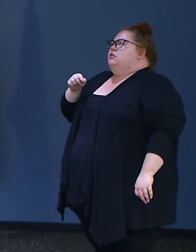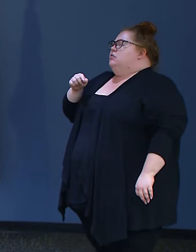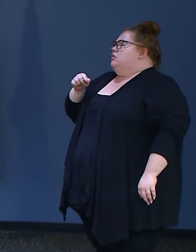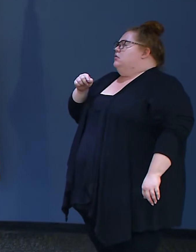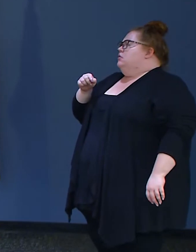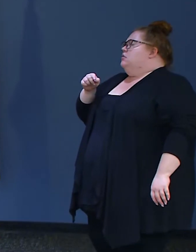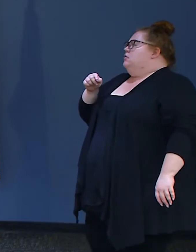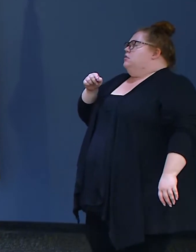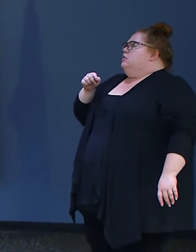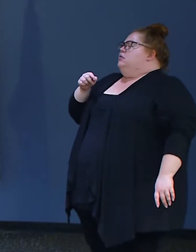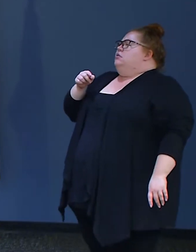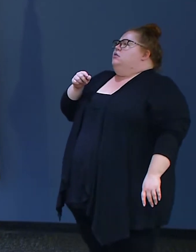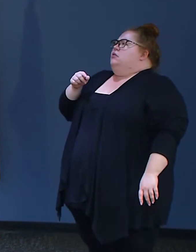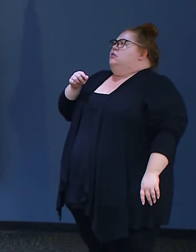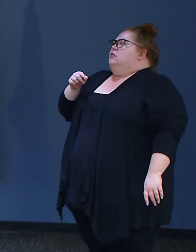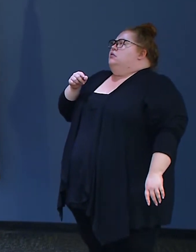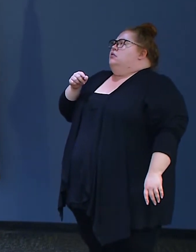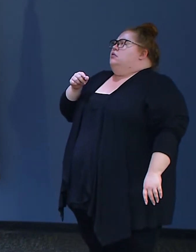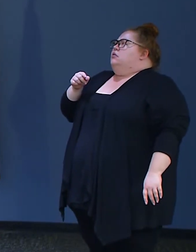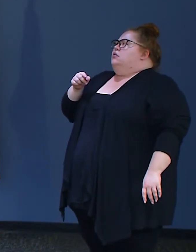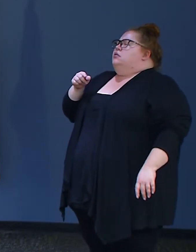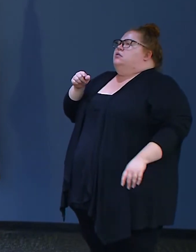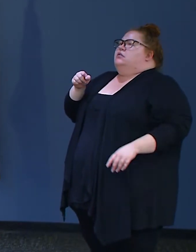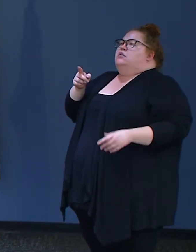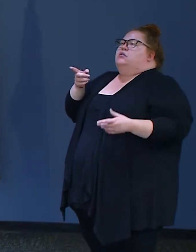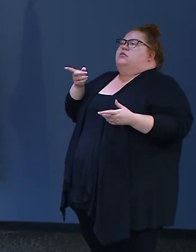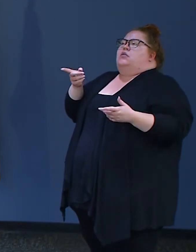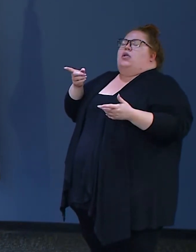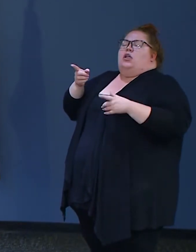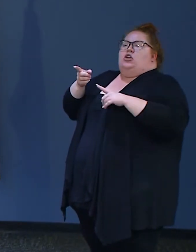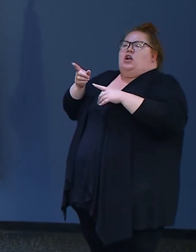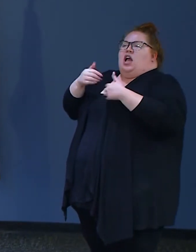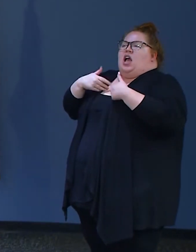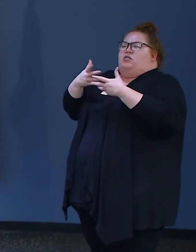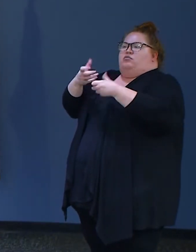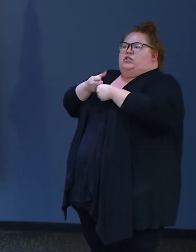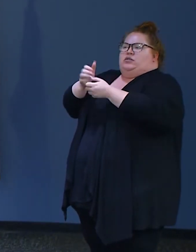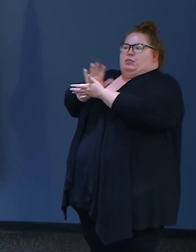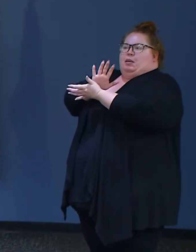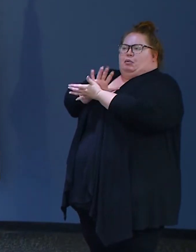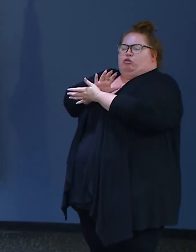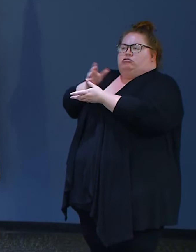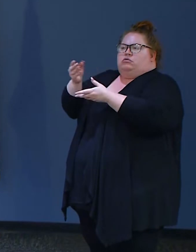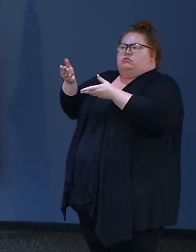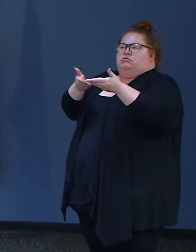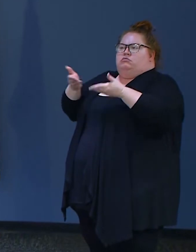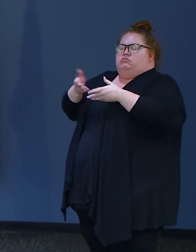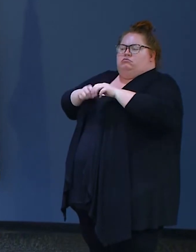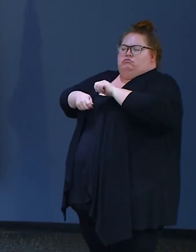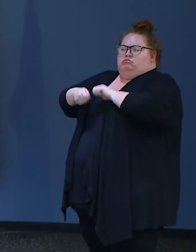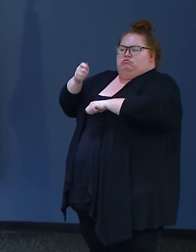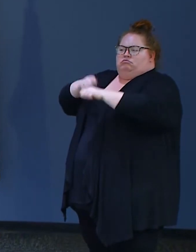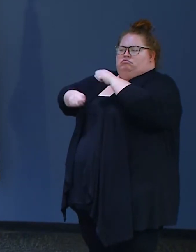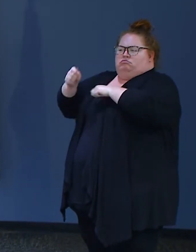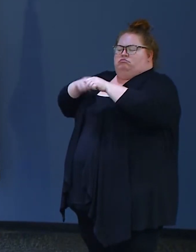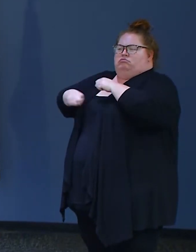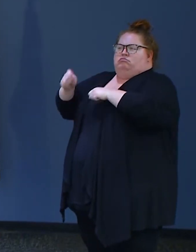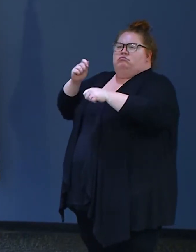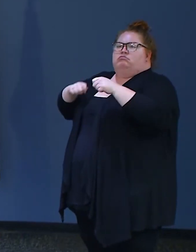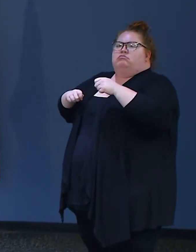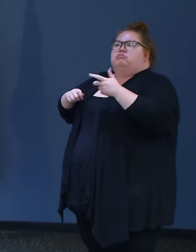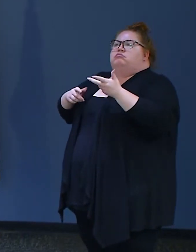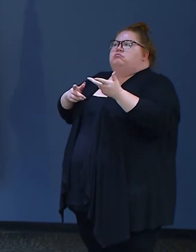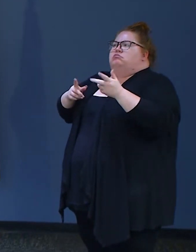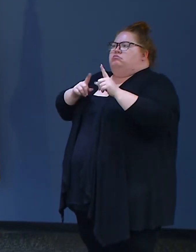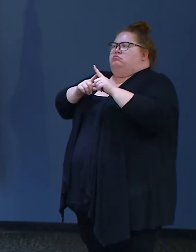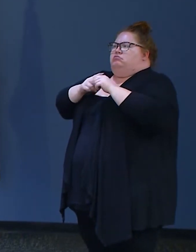and desist letter. She tore up a restraining order. Dallas police were in her hair salon, but no arrests were made. I